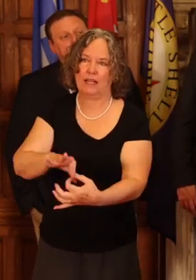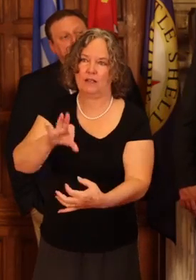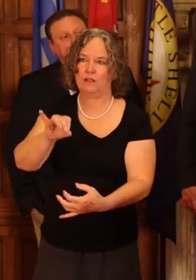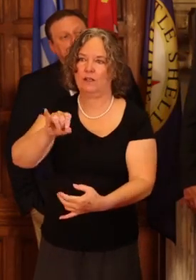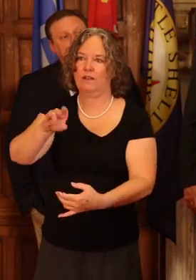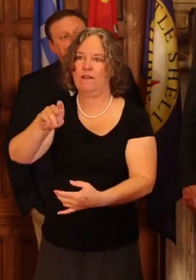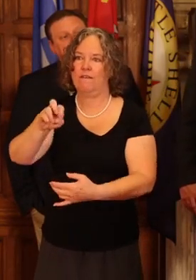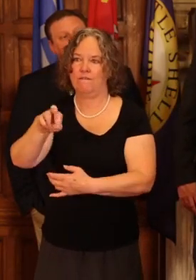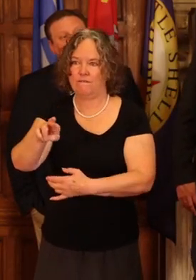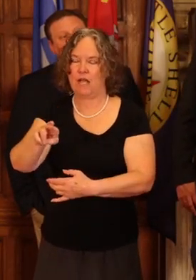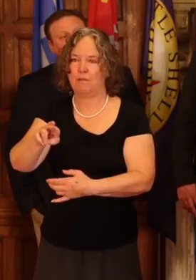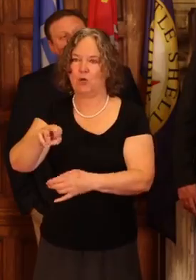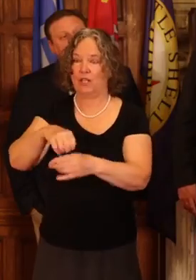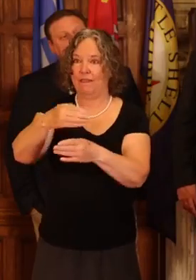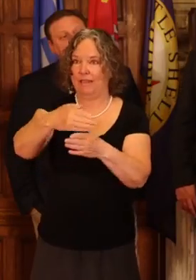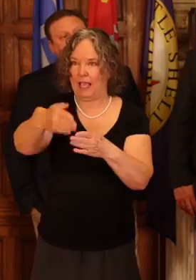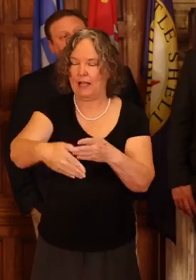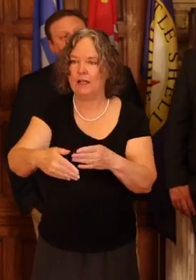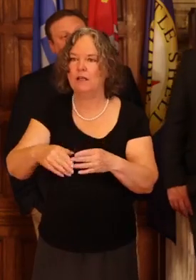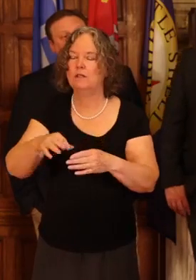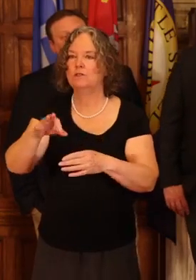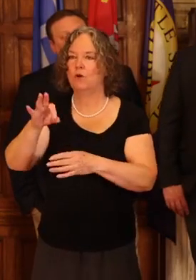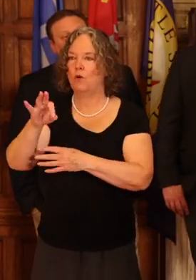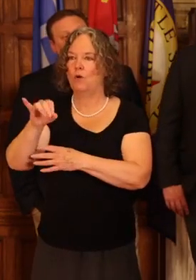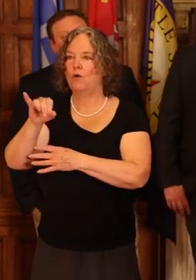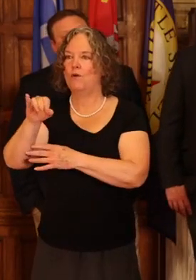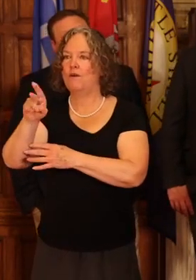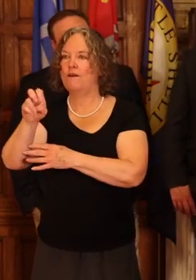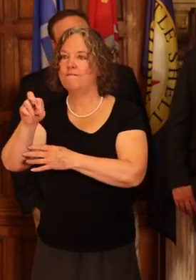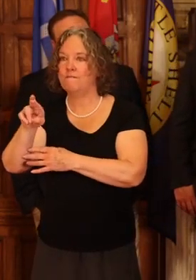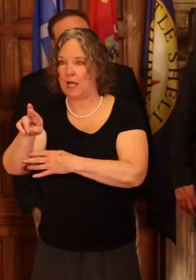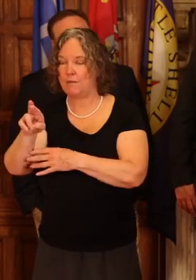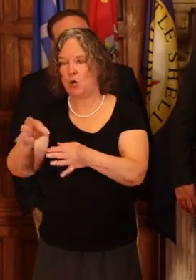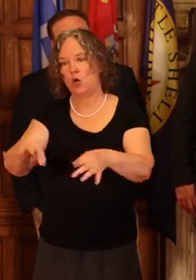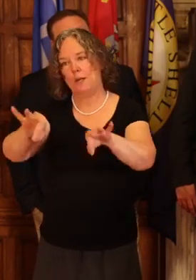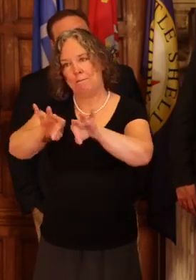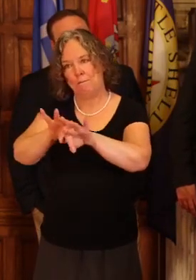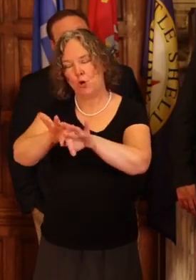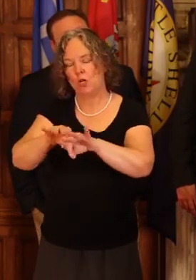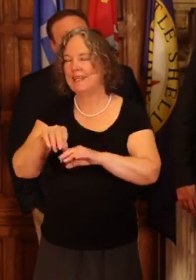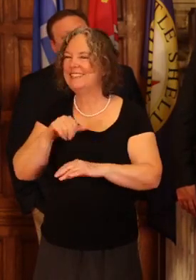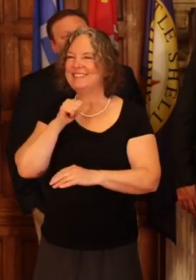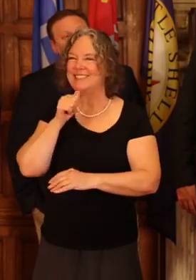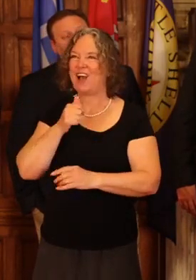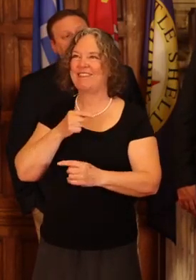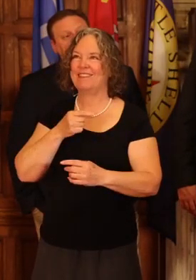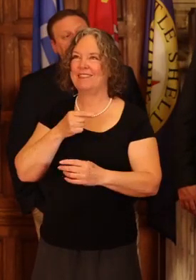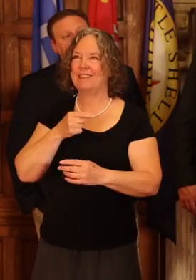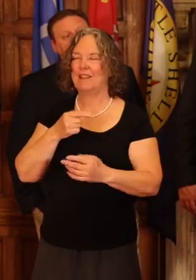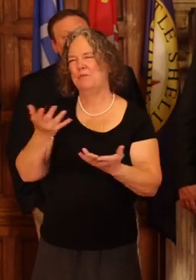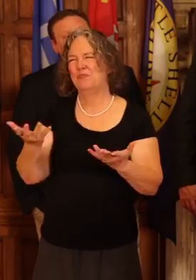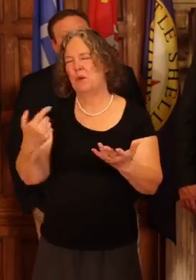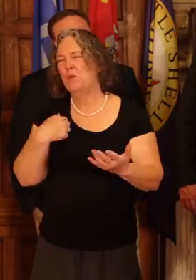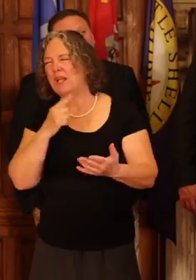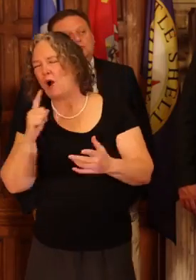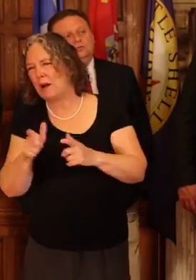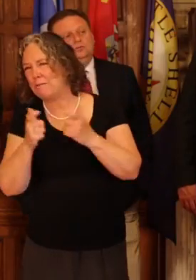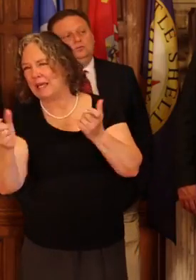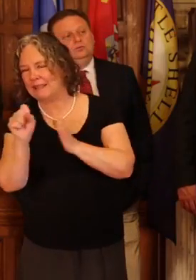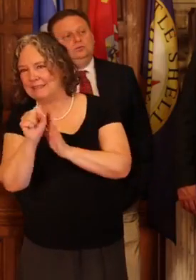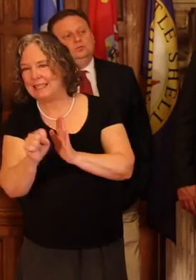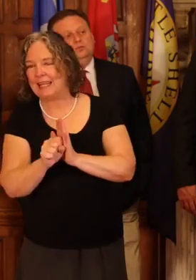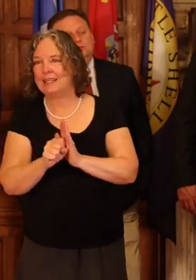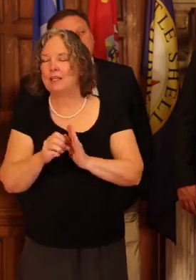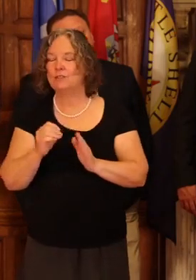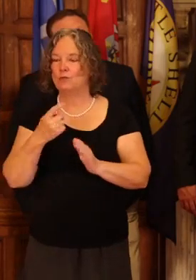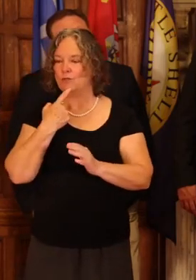that. So fiber is important. It is not a ultimate. We're a big state. So to sit there and